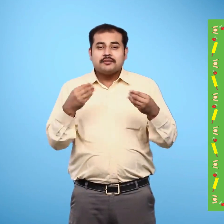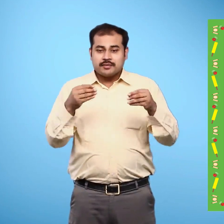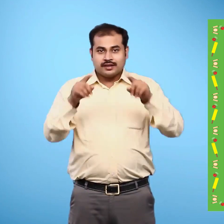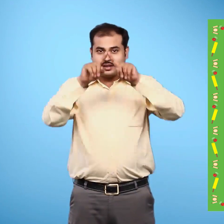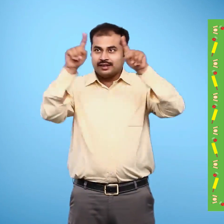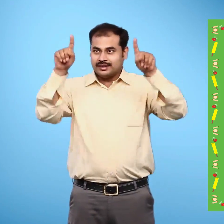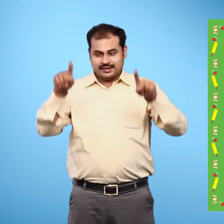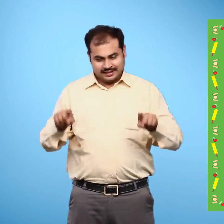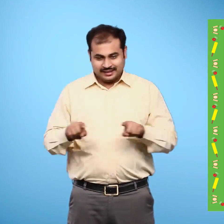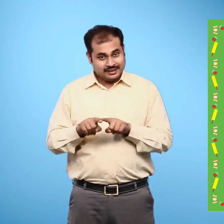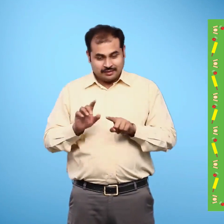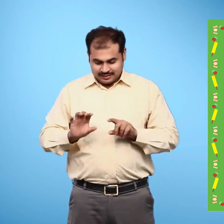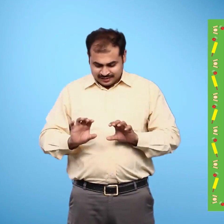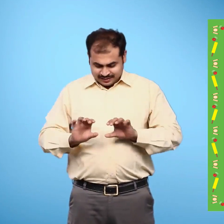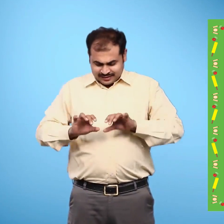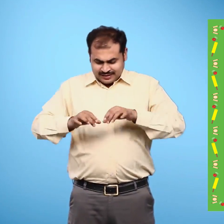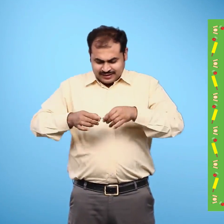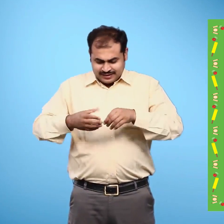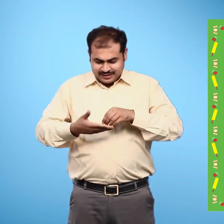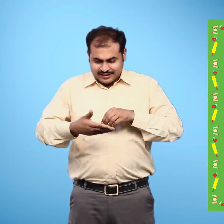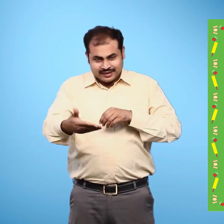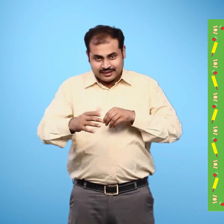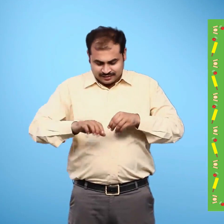Roll the paper to make a pipe.